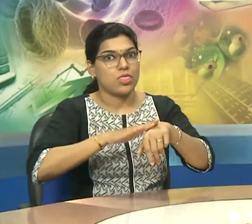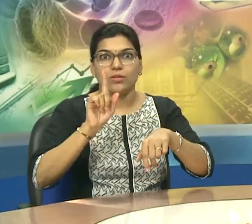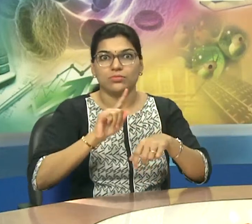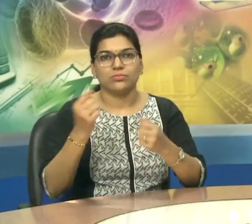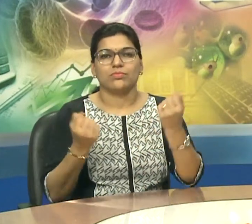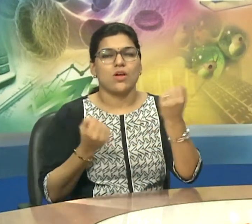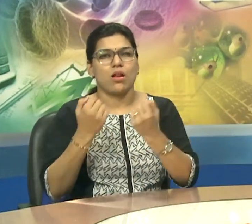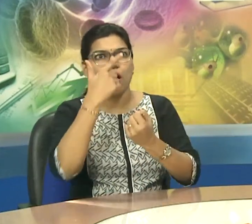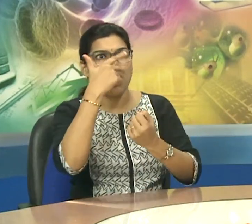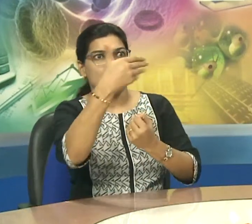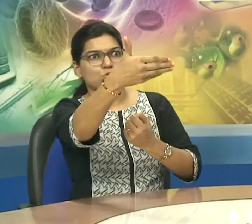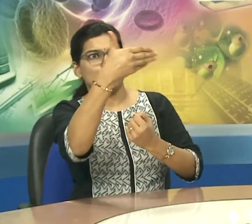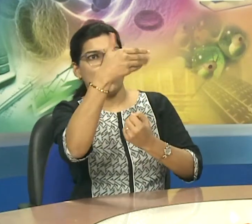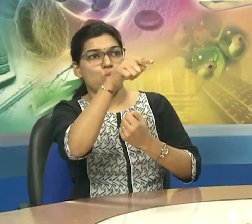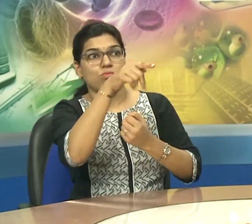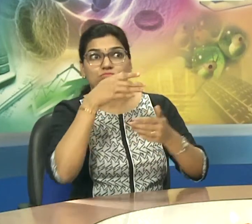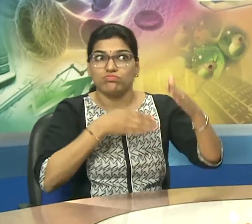danger or something